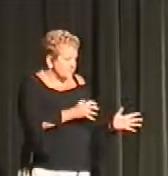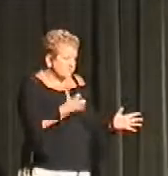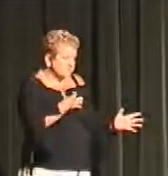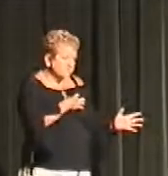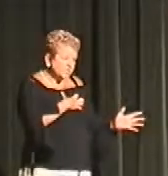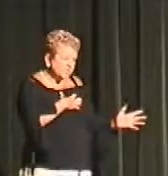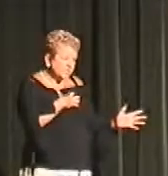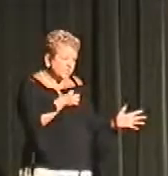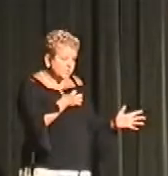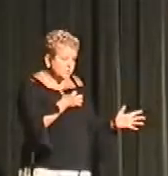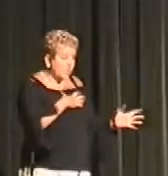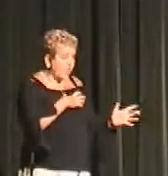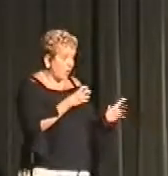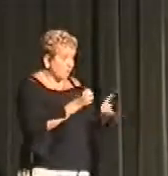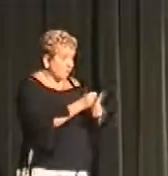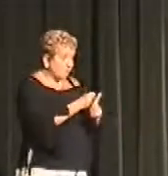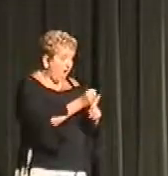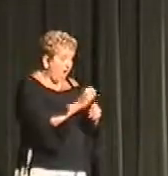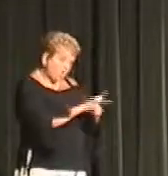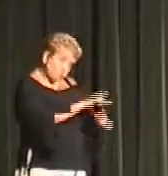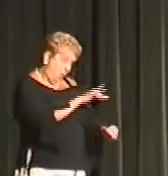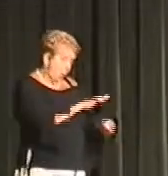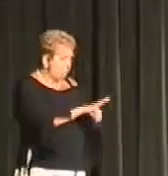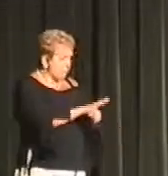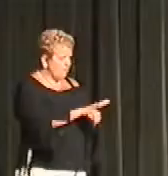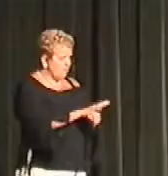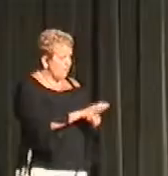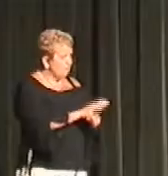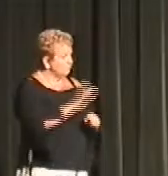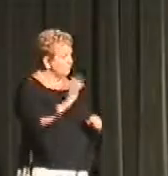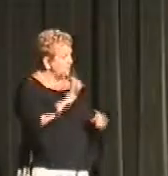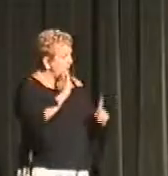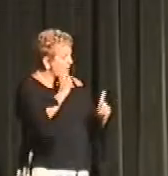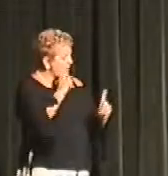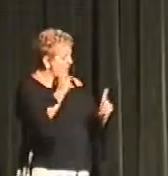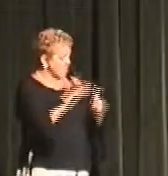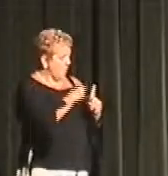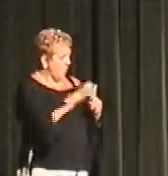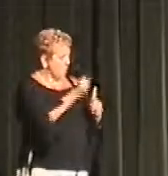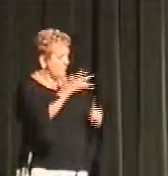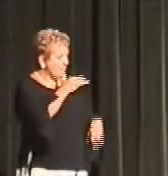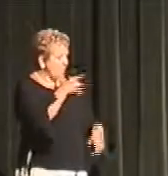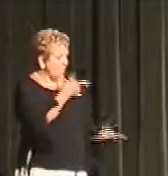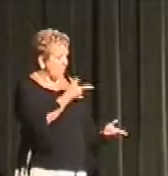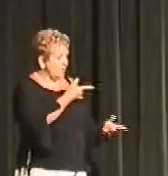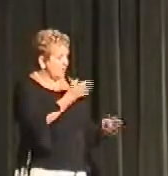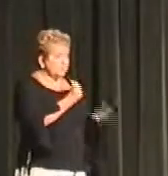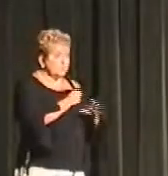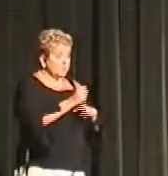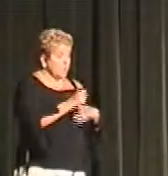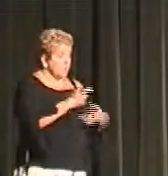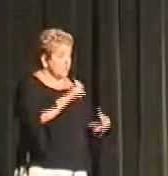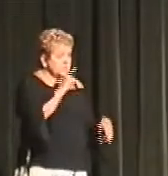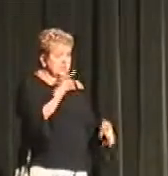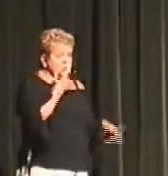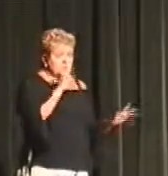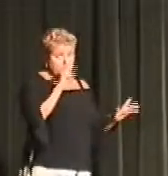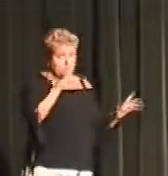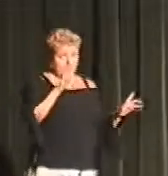I was violent, and I used to attack my mom, and she was sober at that point, and she didn't think she had to be subjected to attacks anymore in sobriety,